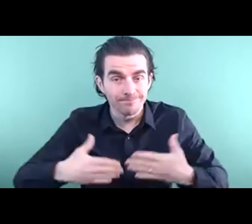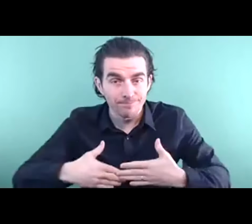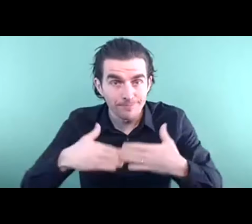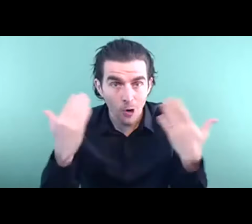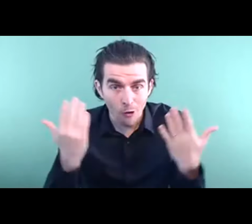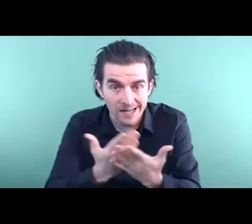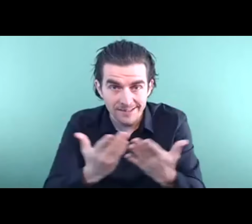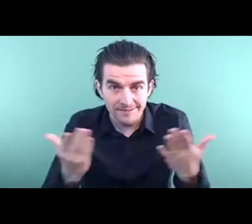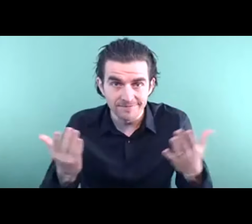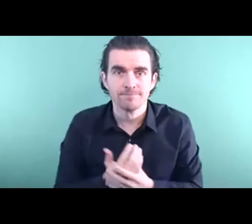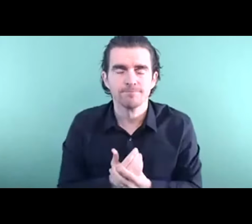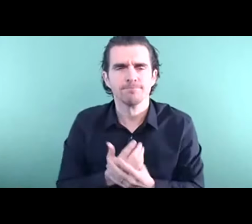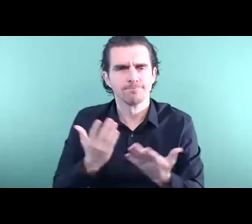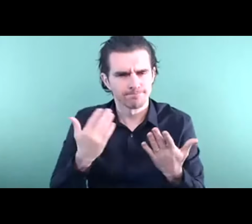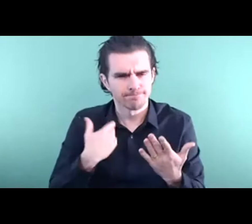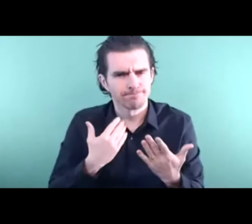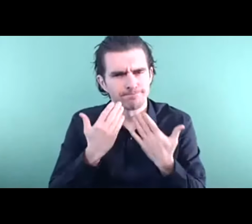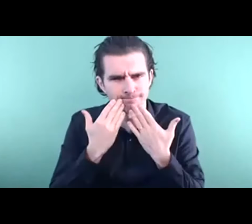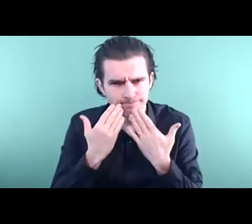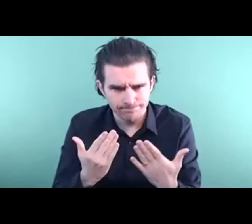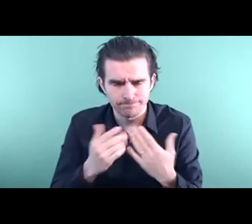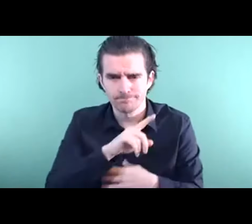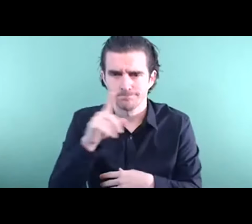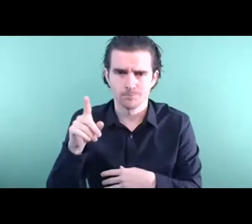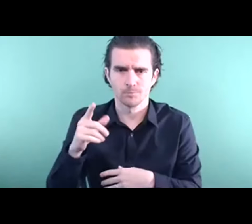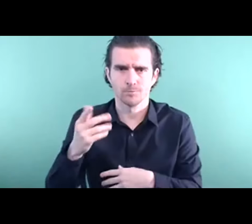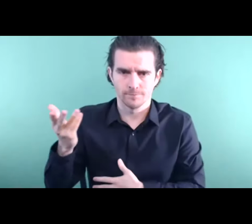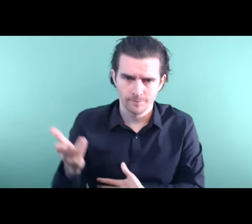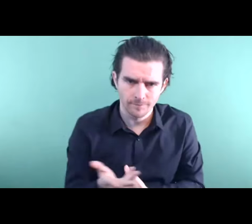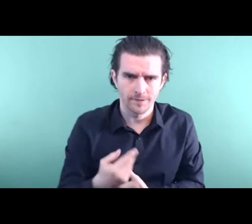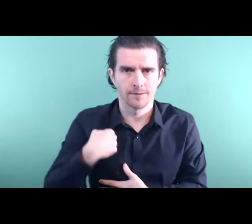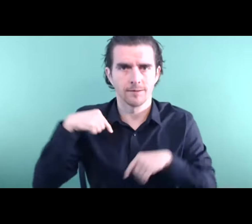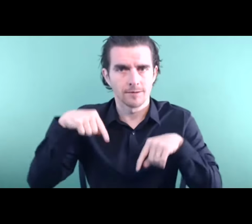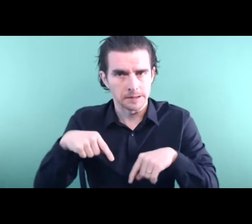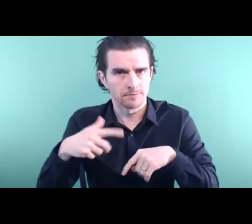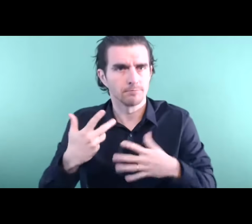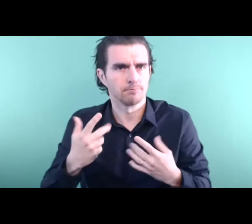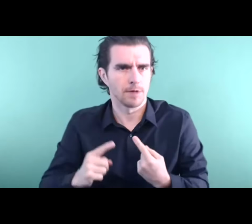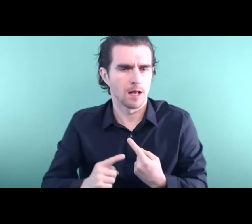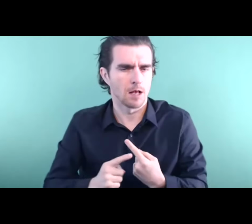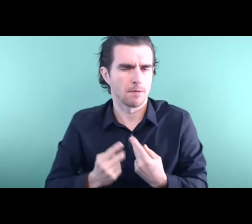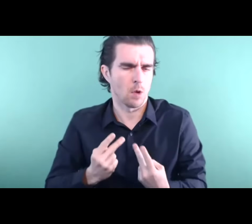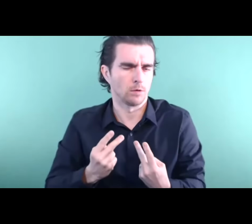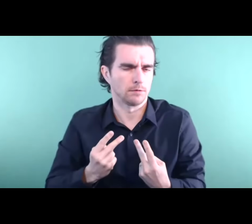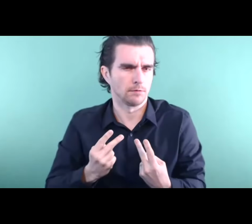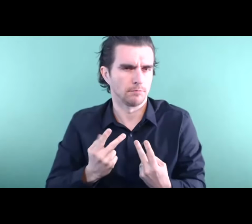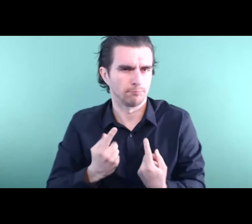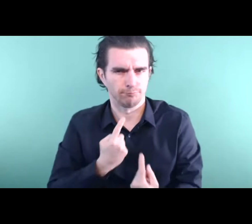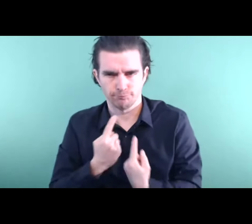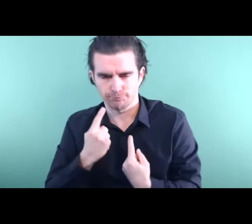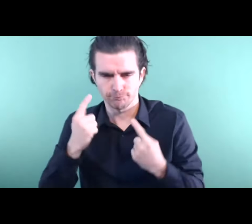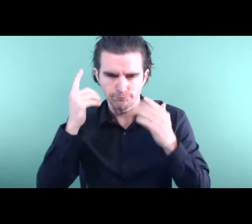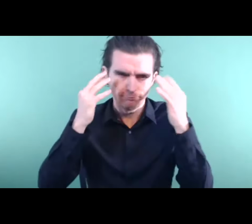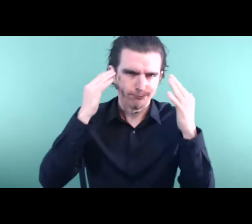remembering that when I started my mandate, we had a conversation at the point. I remember there was the